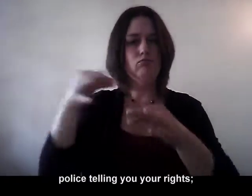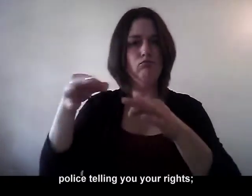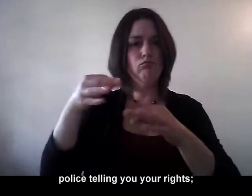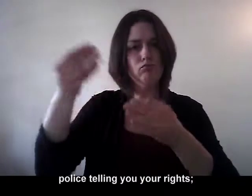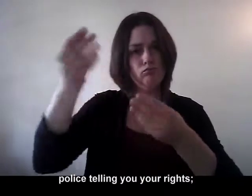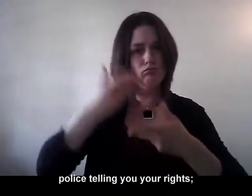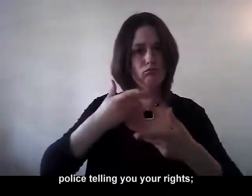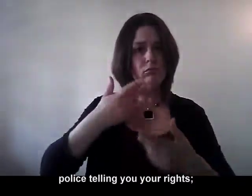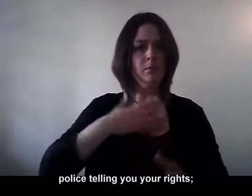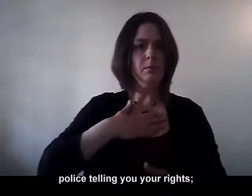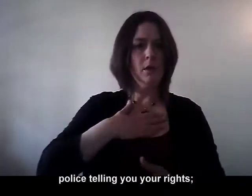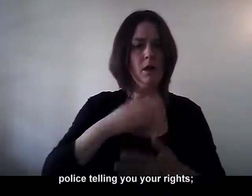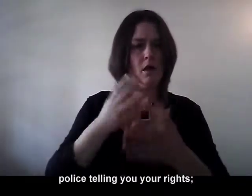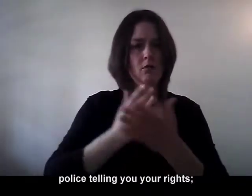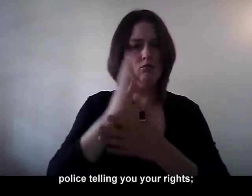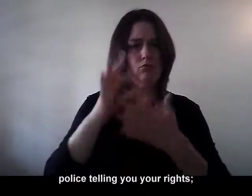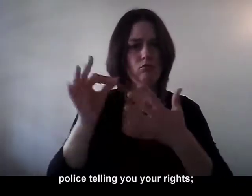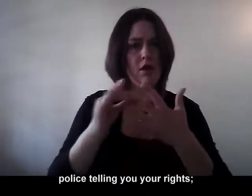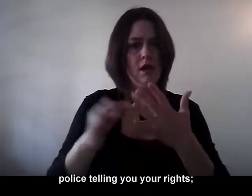police telling you your rights.